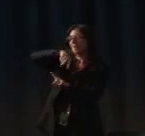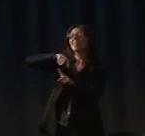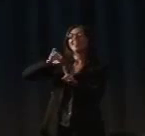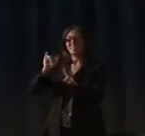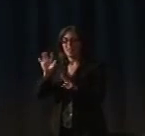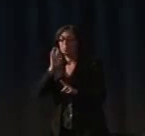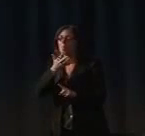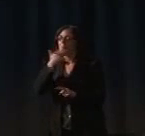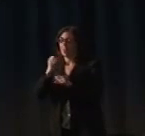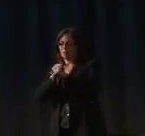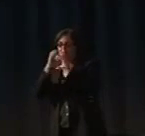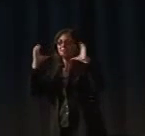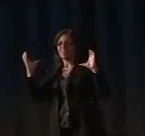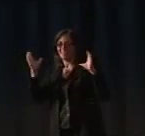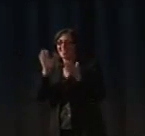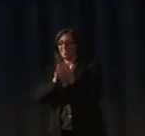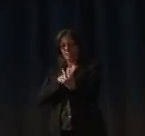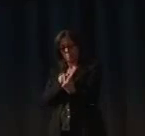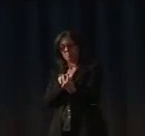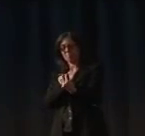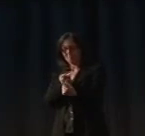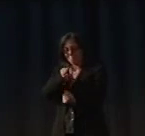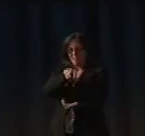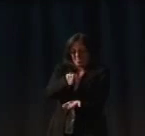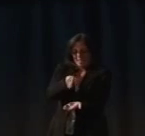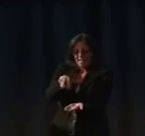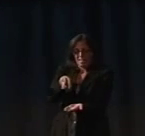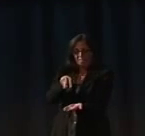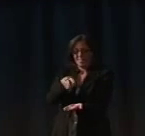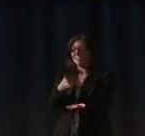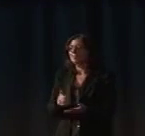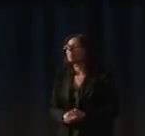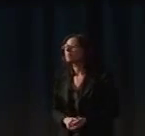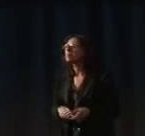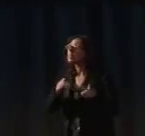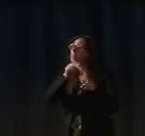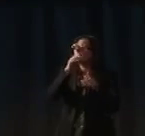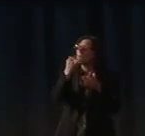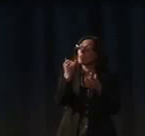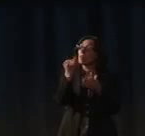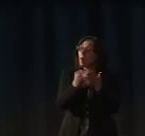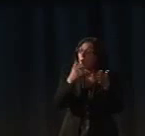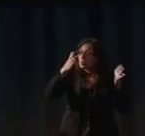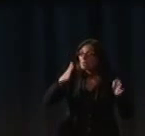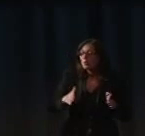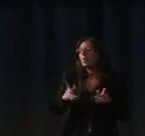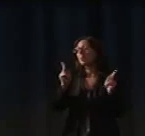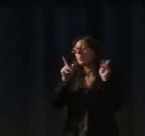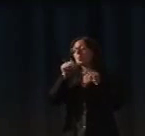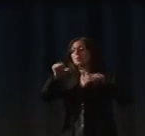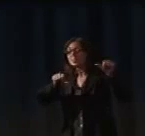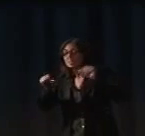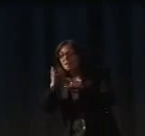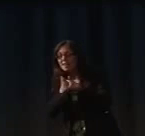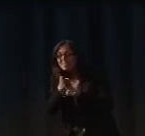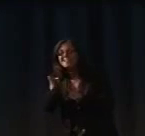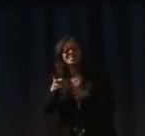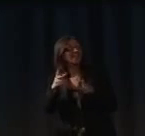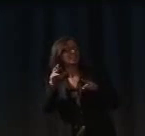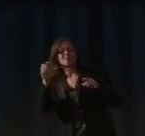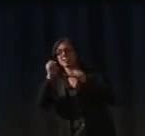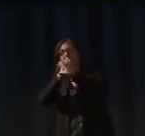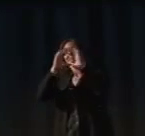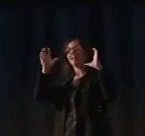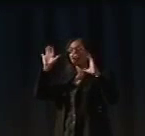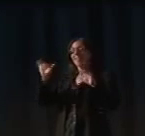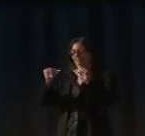historian, as well as historian of science, are trying to interrogate this strange middle figure mounting, so to speak, and staging